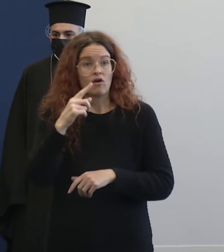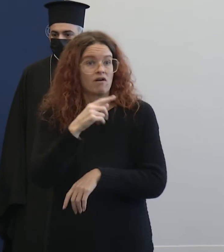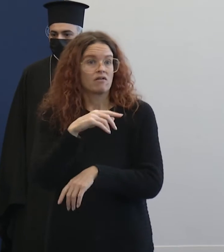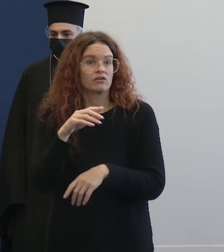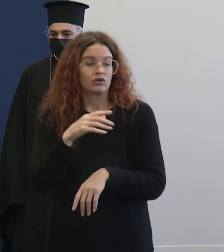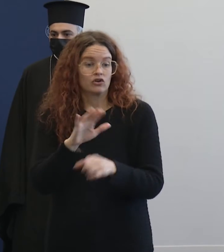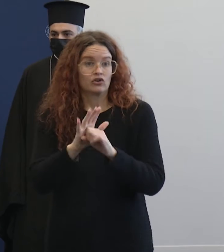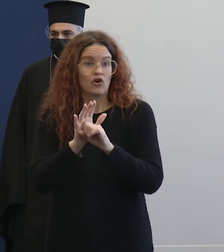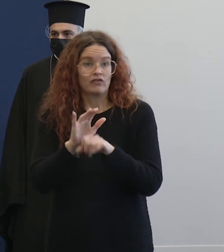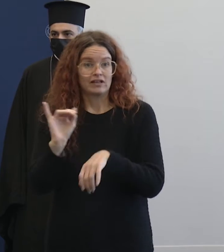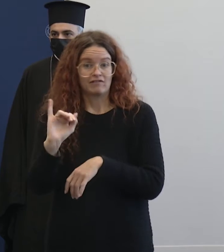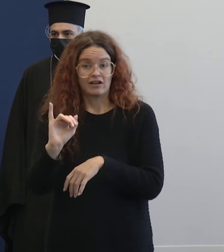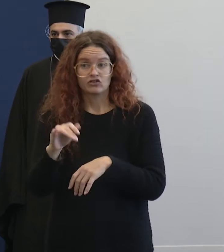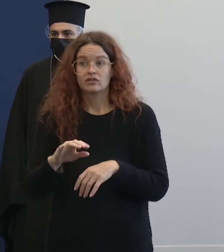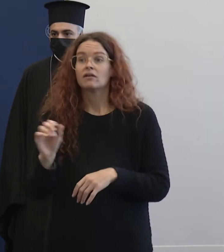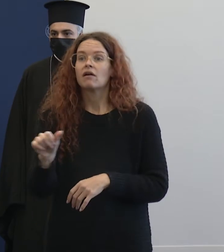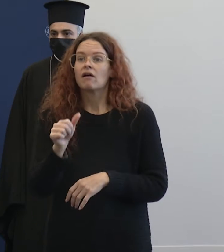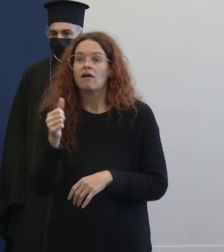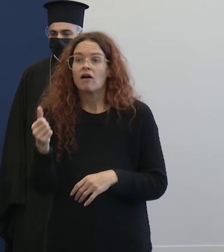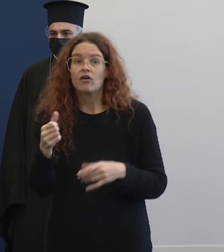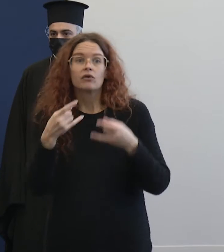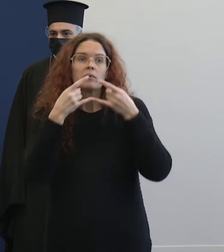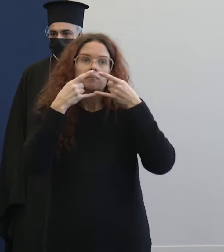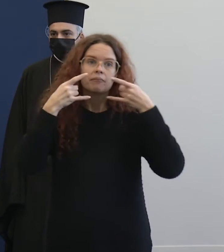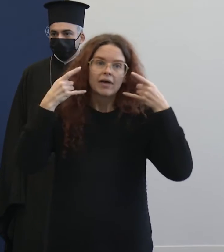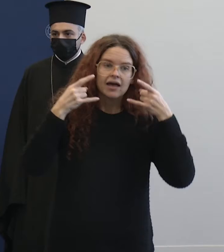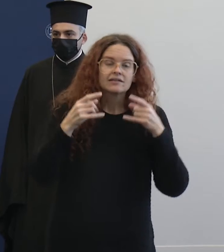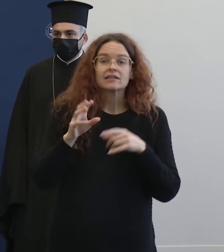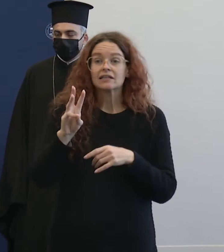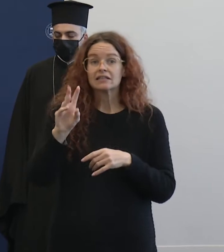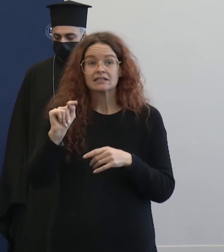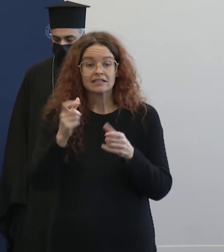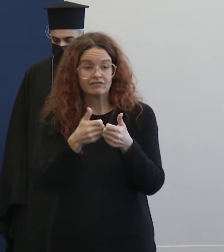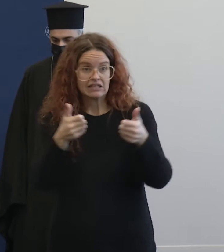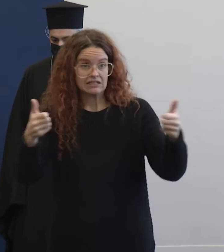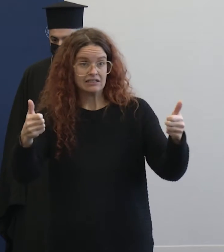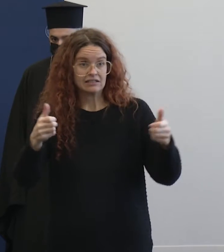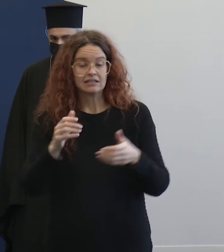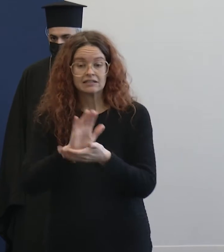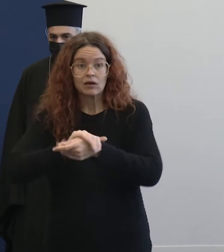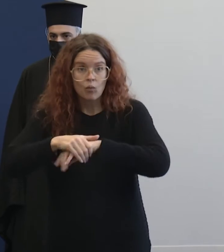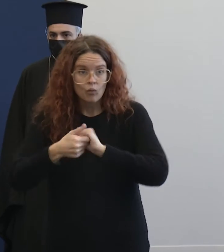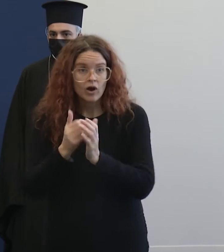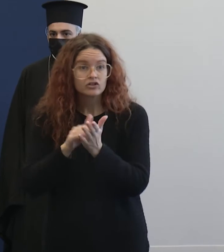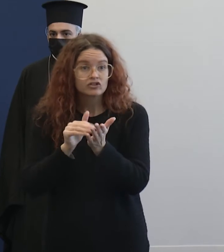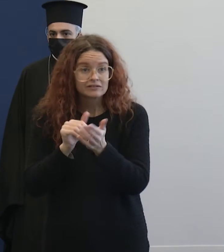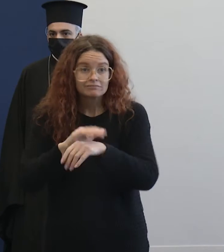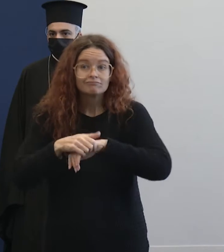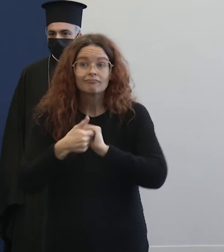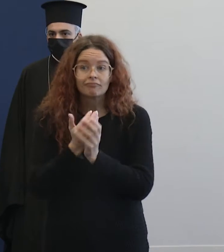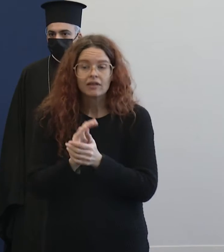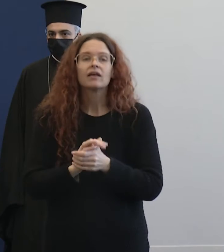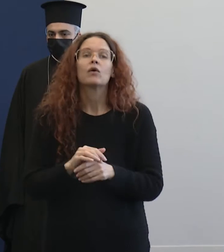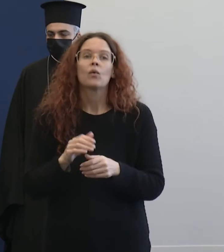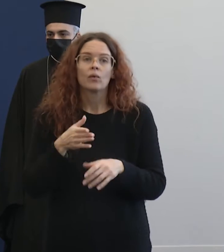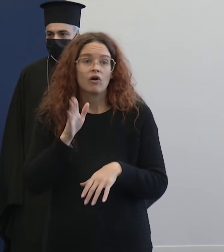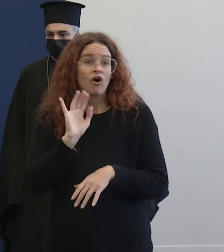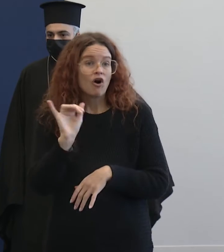other precautions, such as masking, staying 6 feet apart, and hand hygiene also help in warding off the